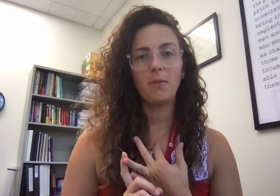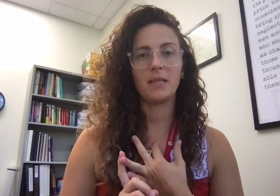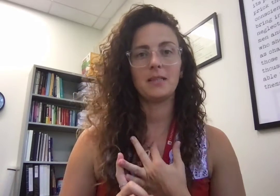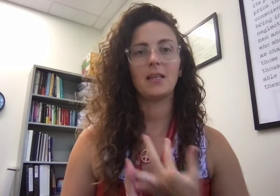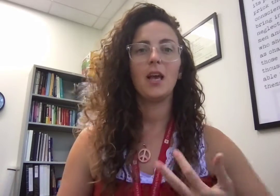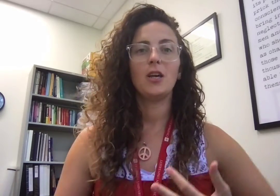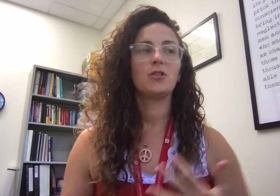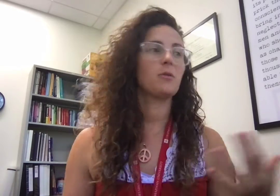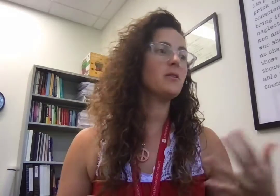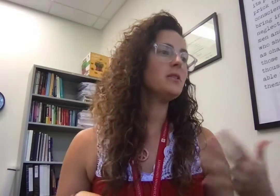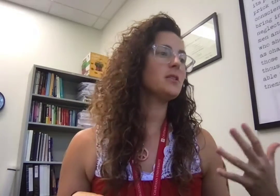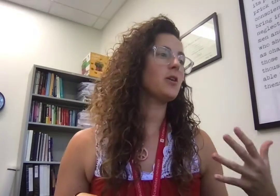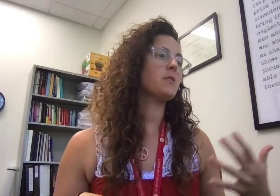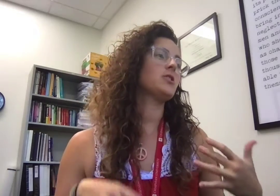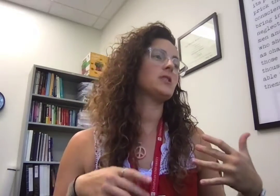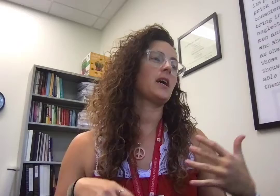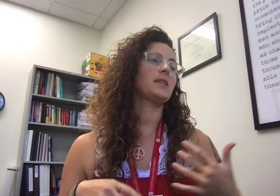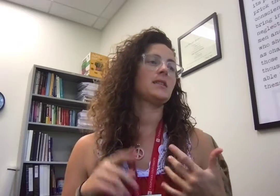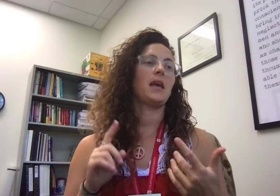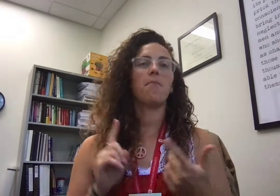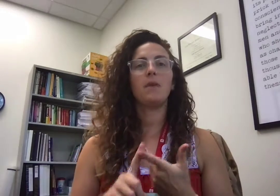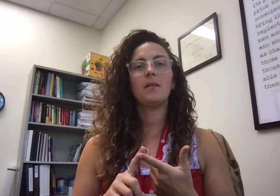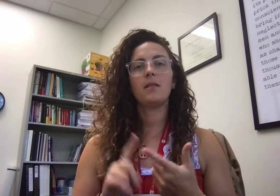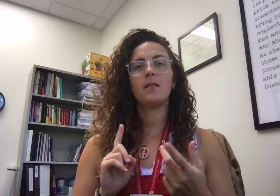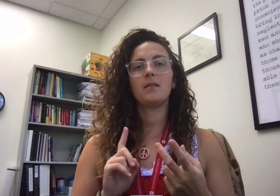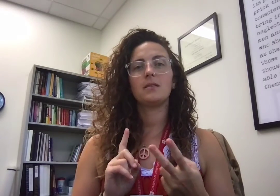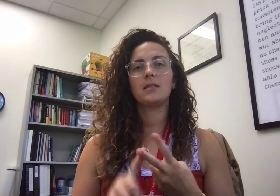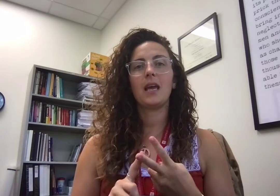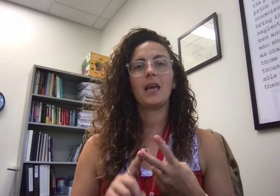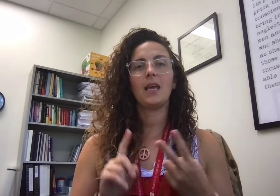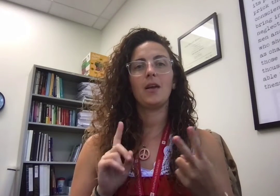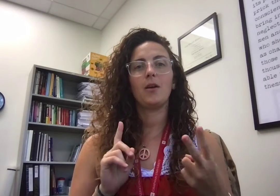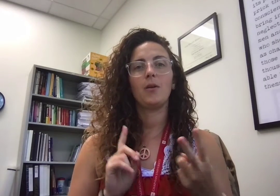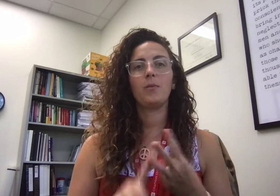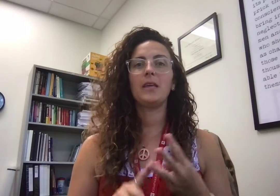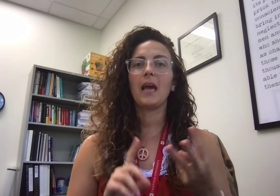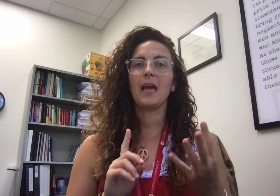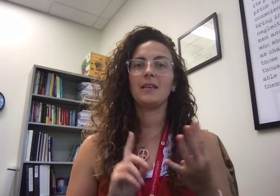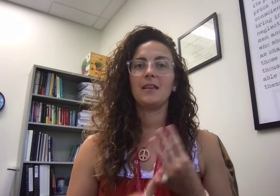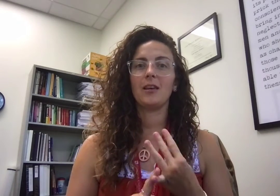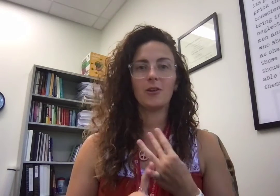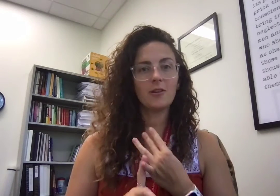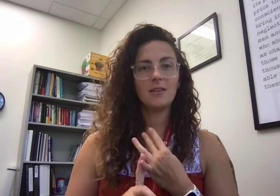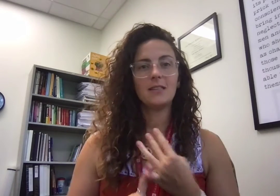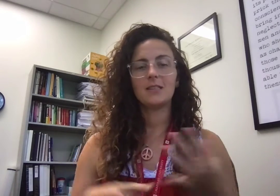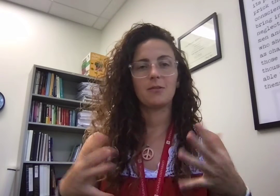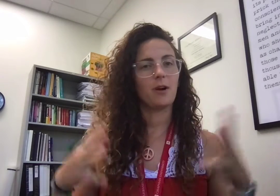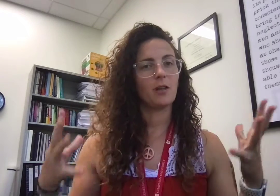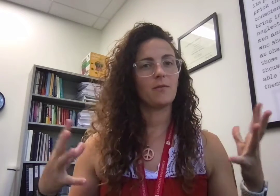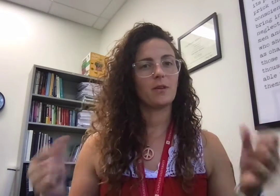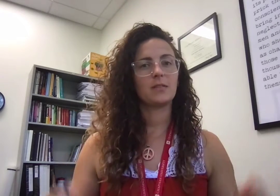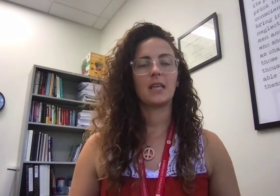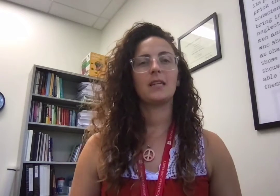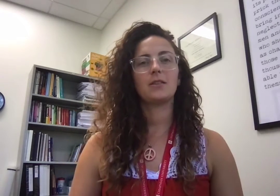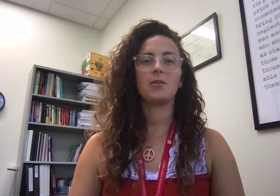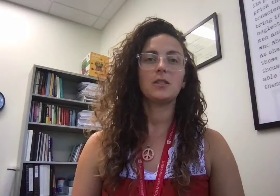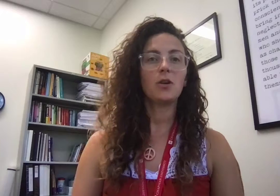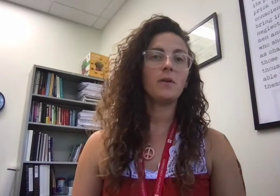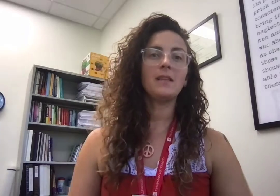hobbies. So we're going to start with just how to say month, day, week, and year. So all of those things. So let's start with a